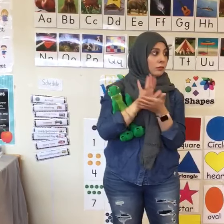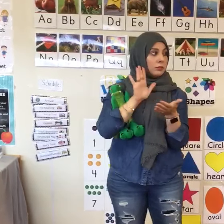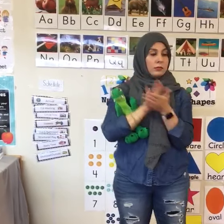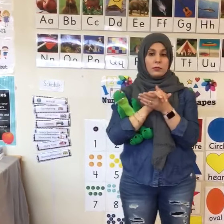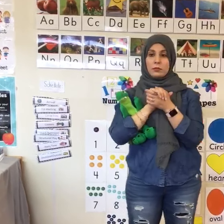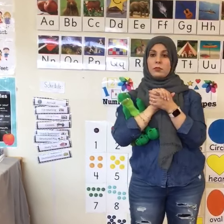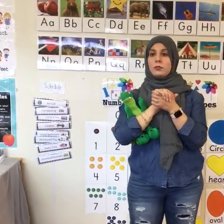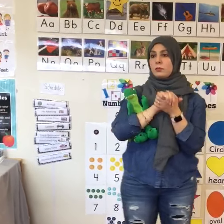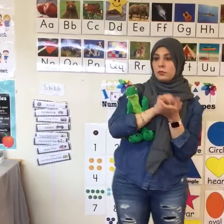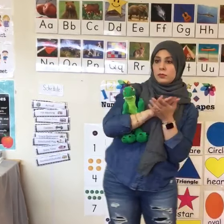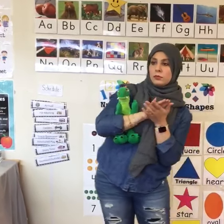beep, beep, beep.